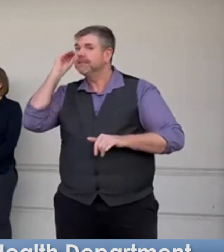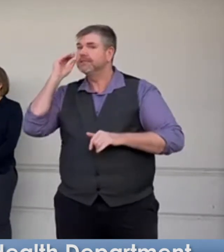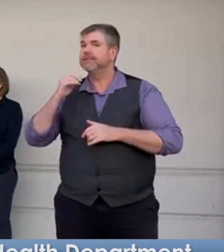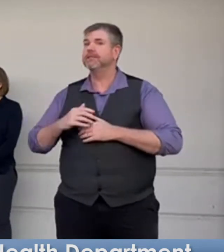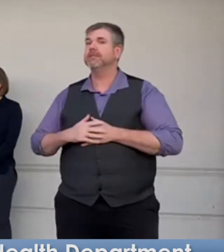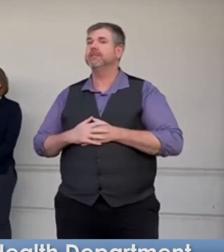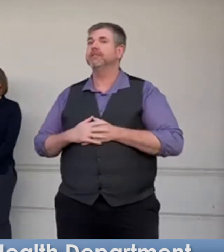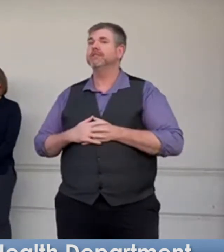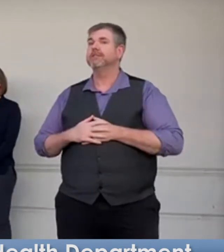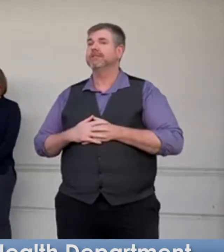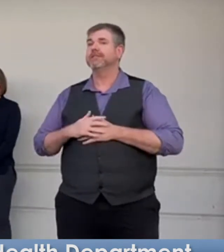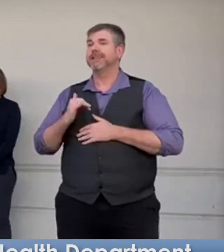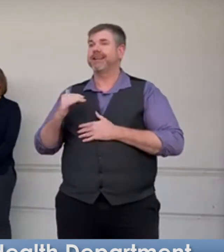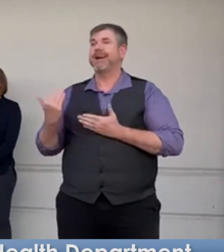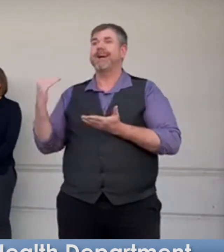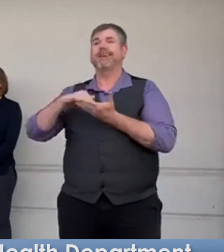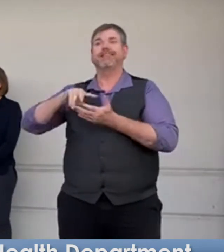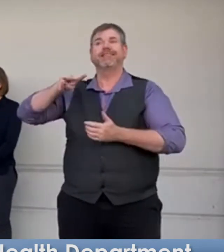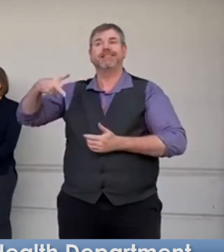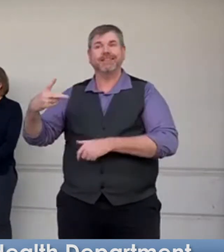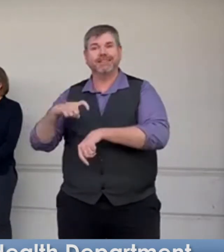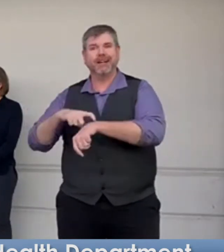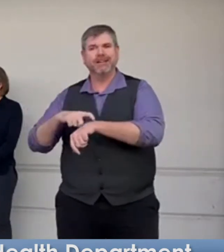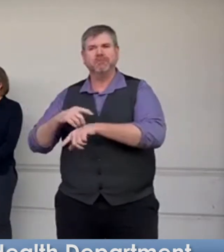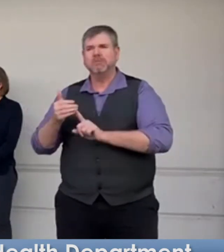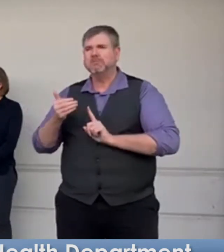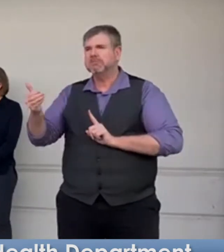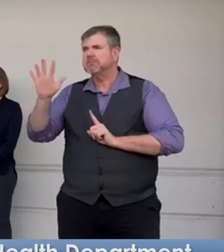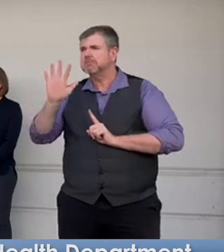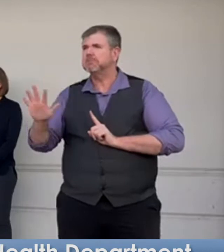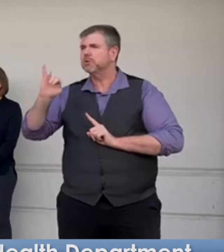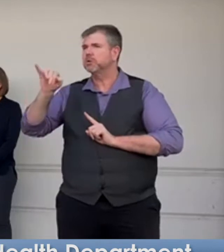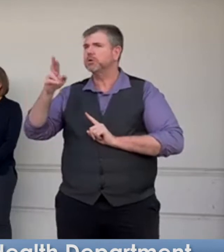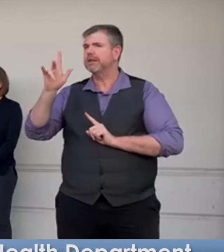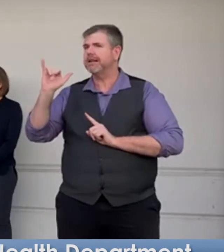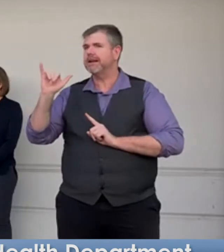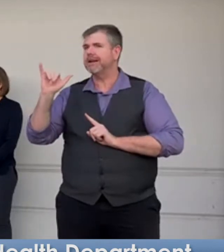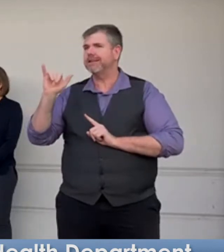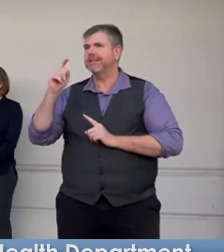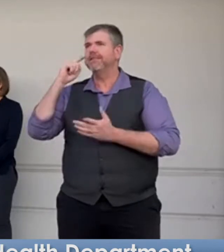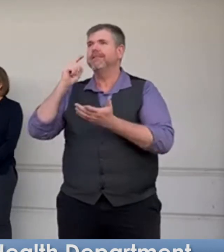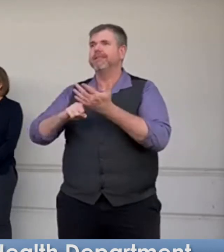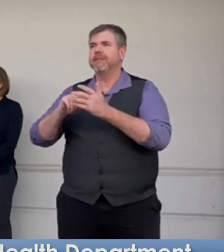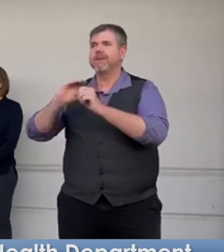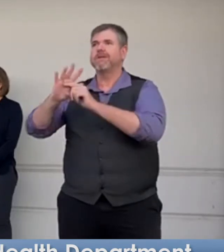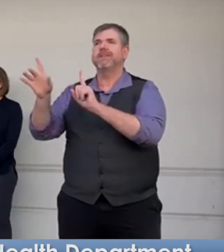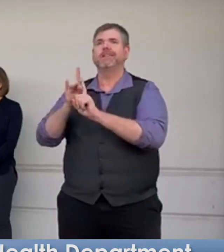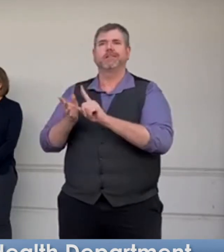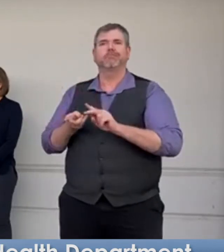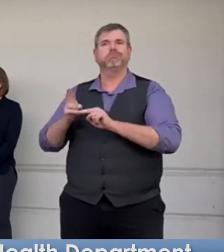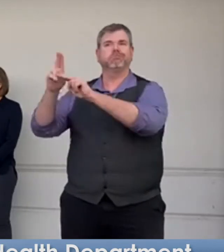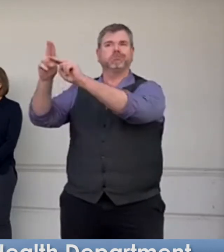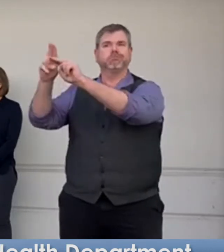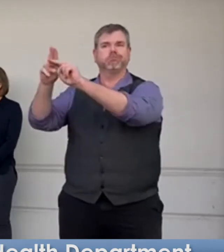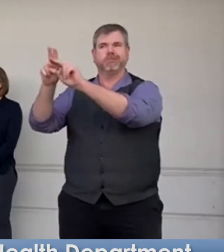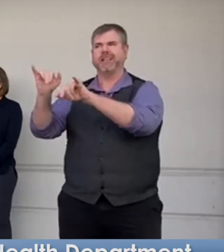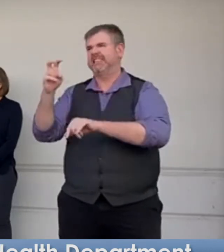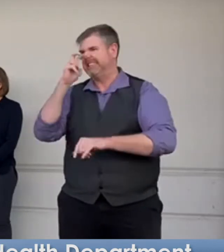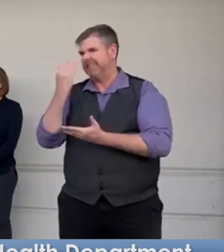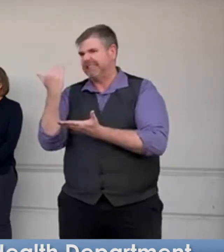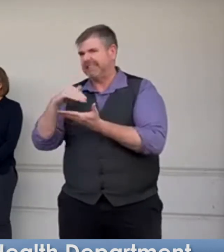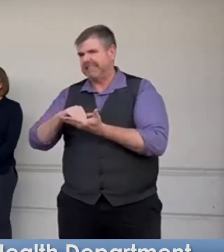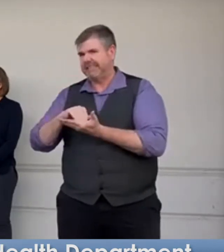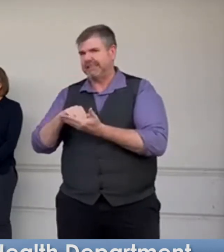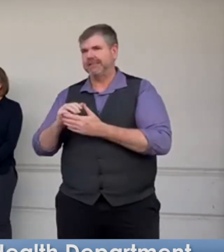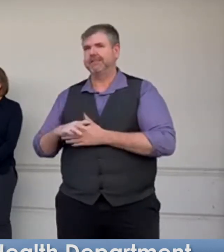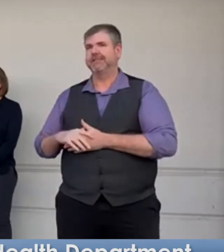of closures to knock back the July spike that we saw. We need to come together and do that again as a community. We need to